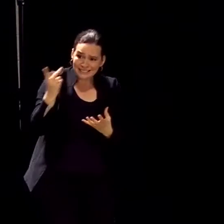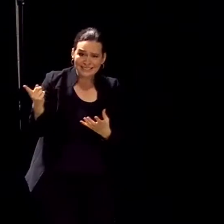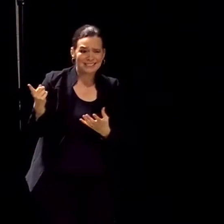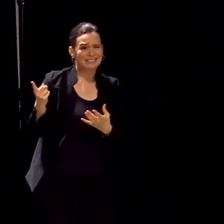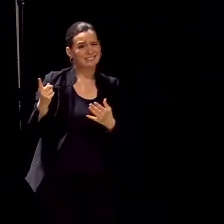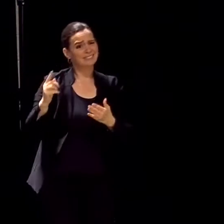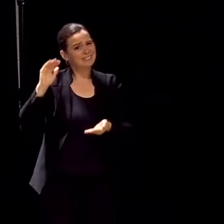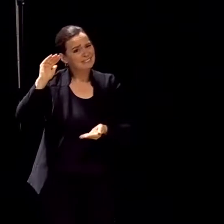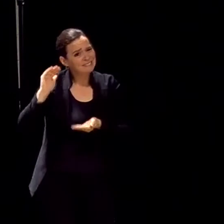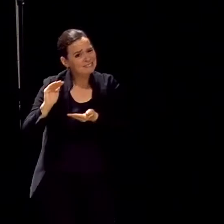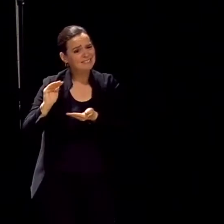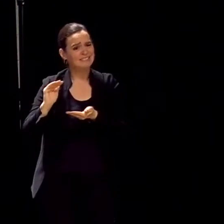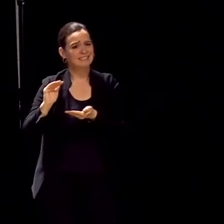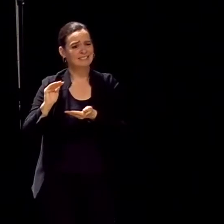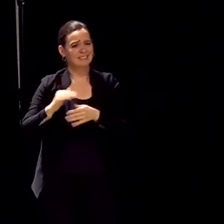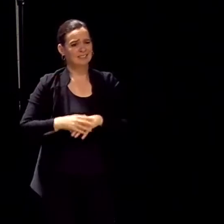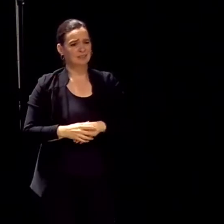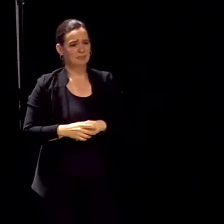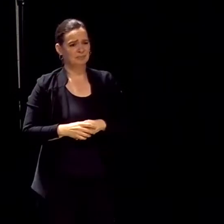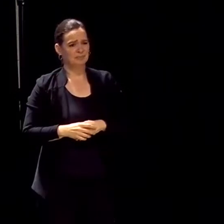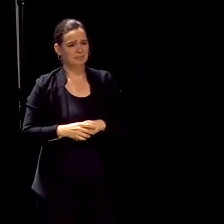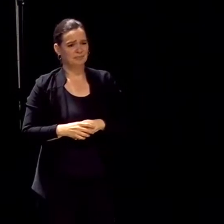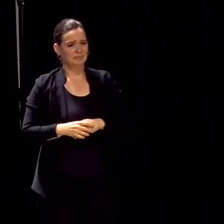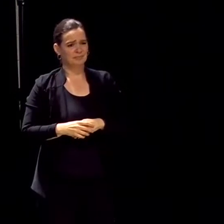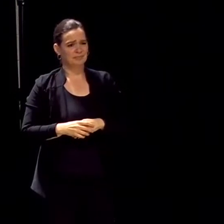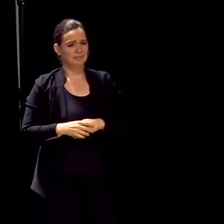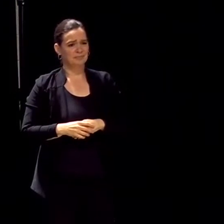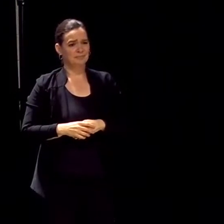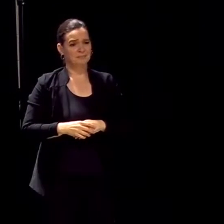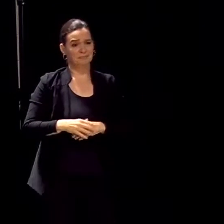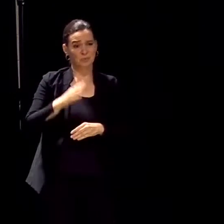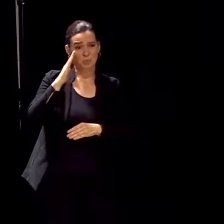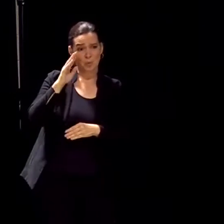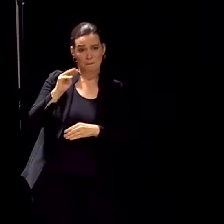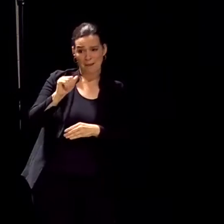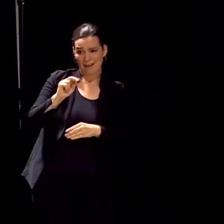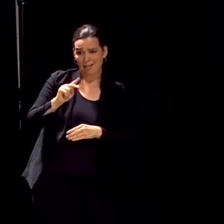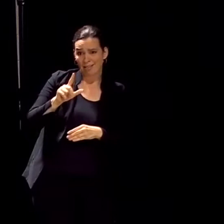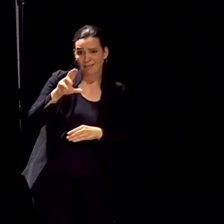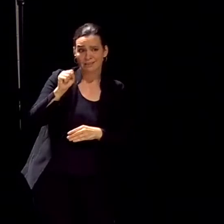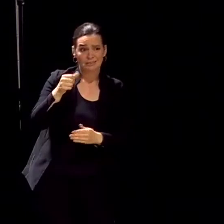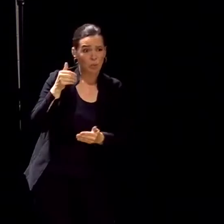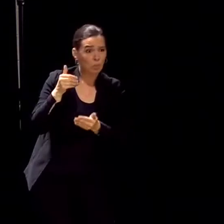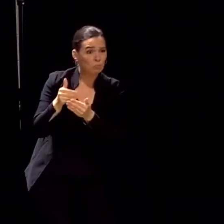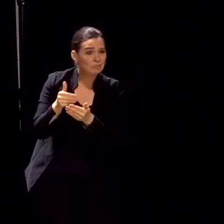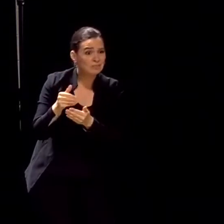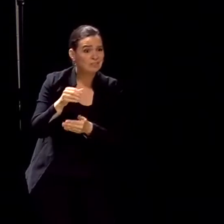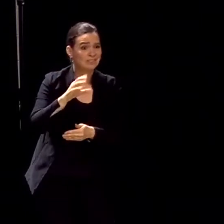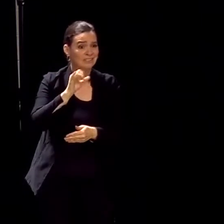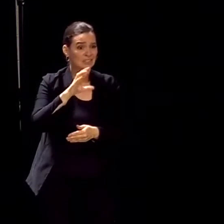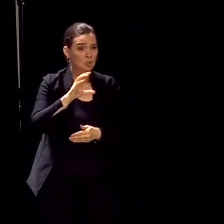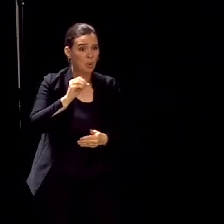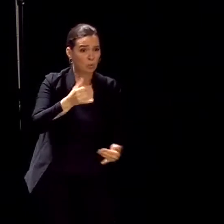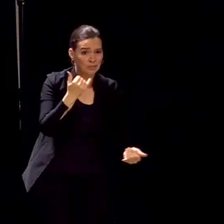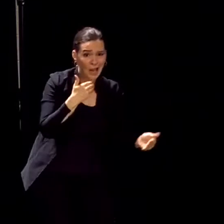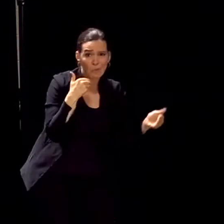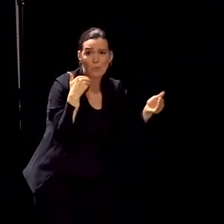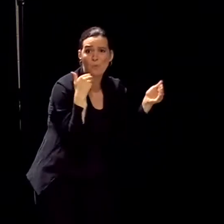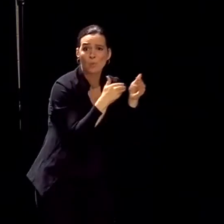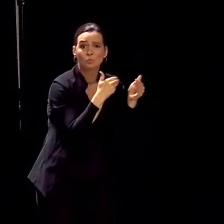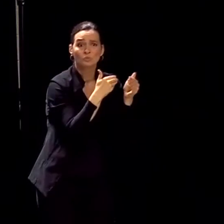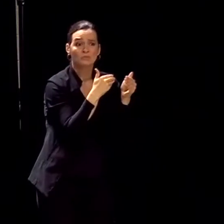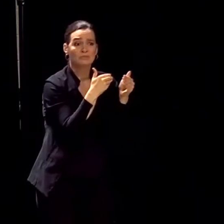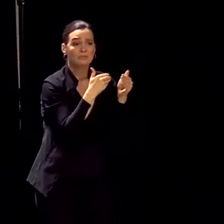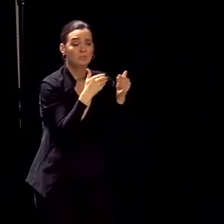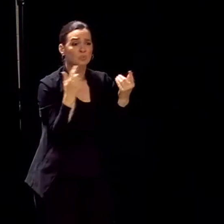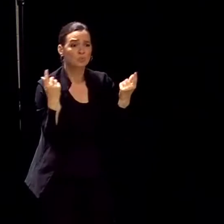zone. Manlius, you are very close to being in a yellow zone. Cicero, very close. What can we do? We'll increase